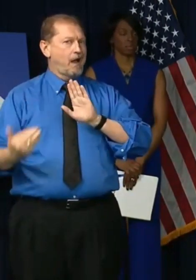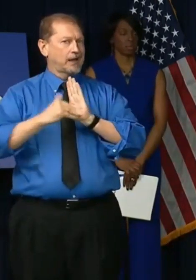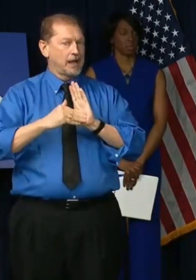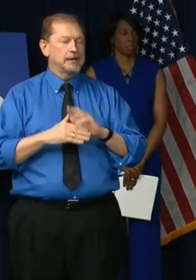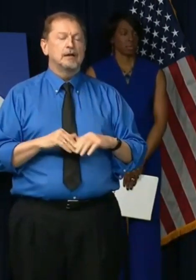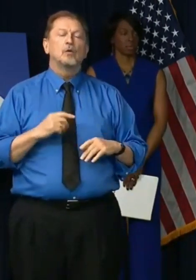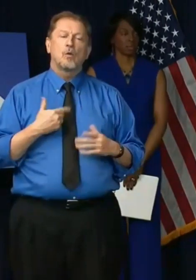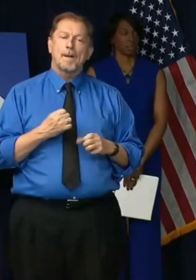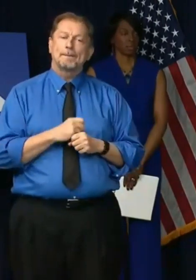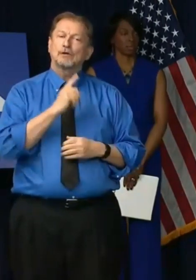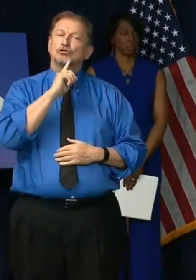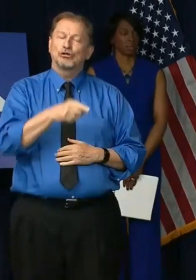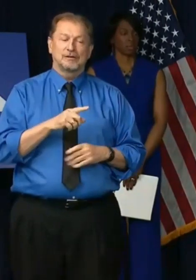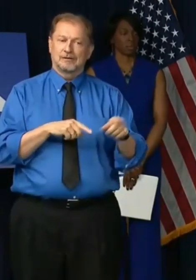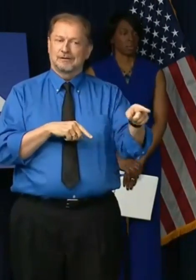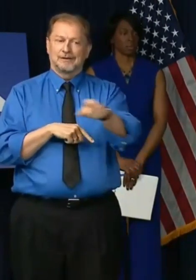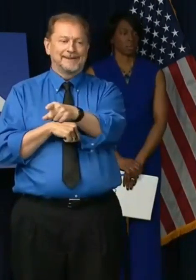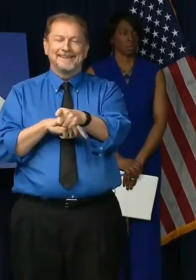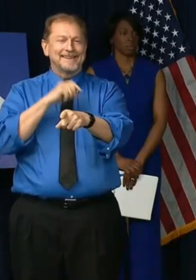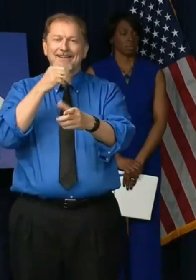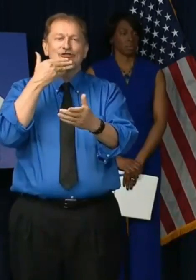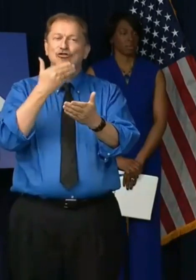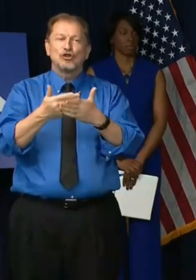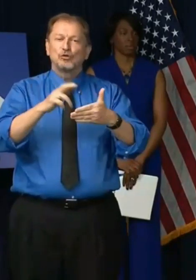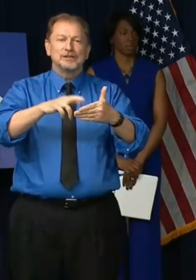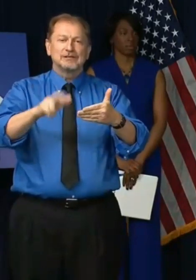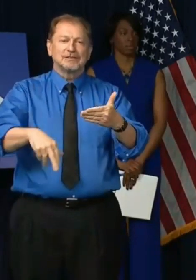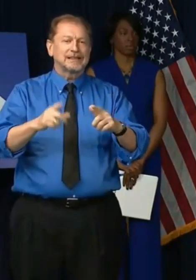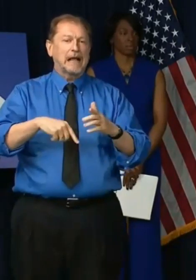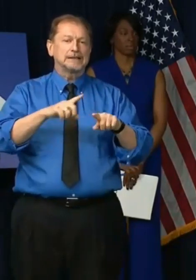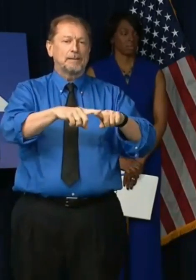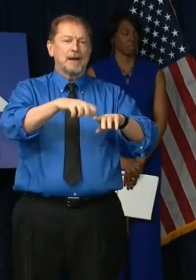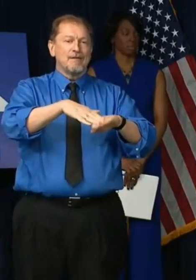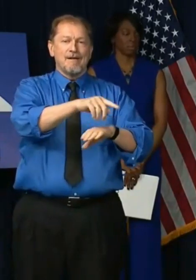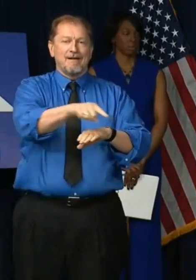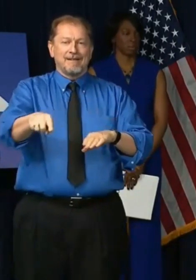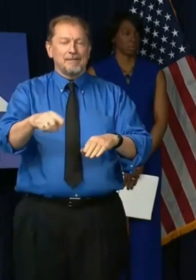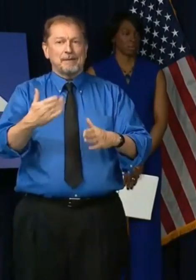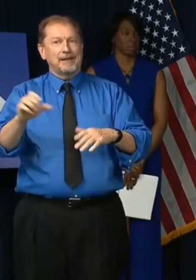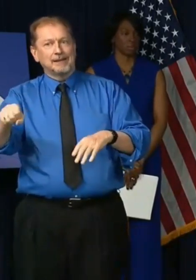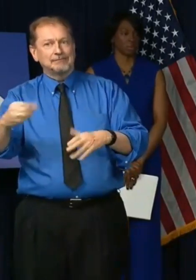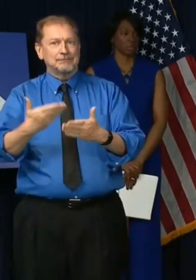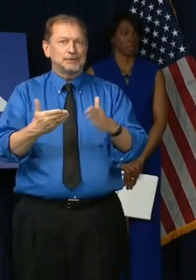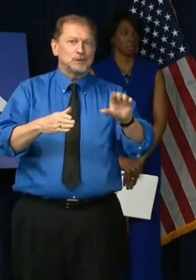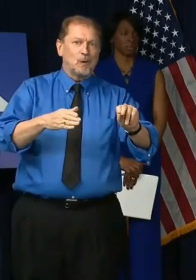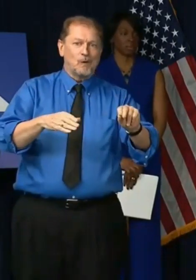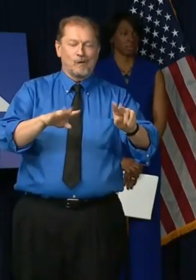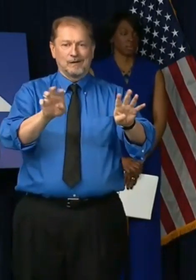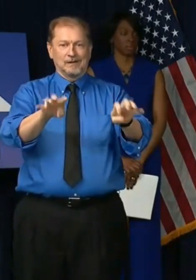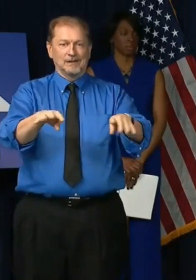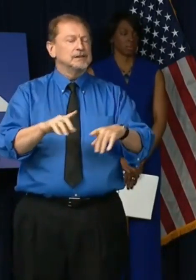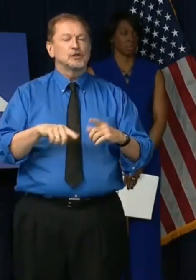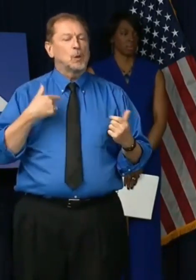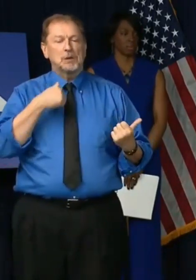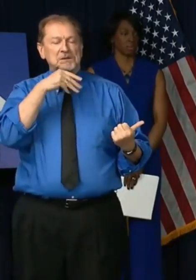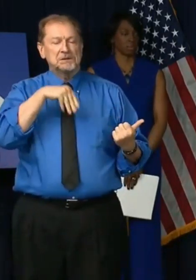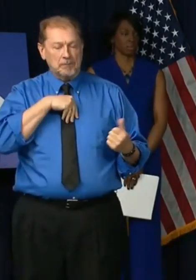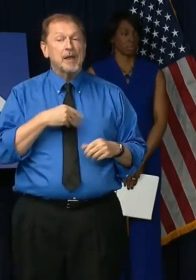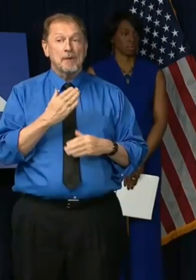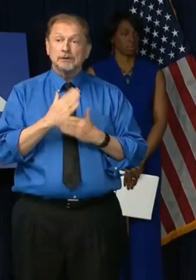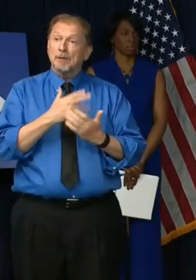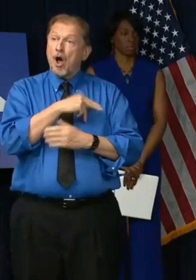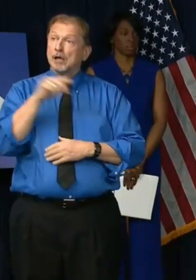effective. And so we're not going to plunge into that ourselves at the state level. Having said that, there are hospitals and other people who are